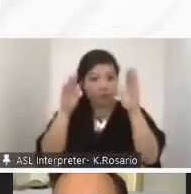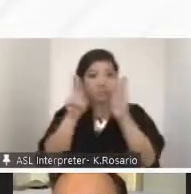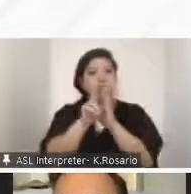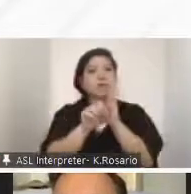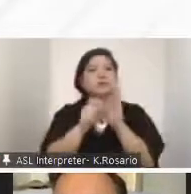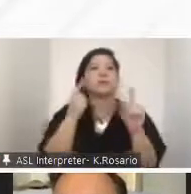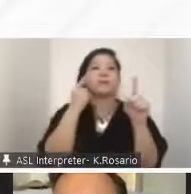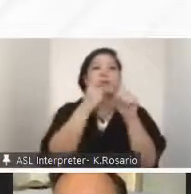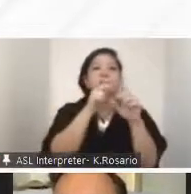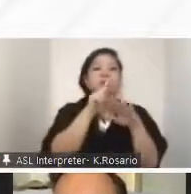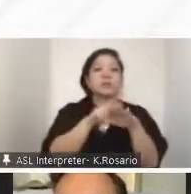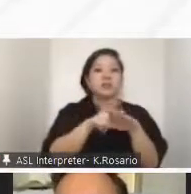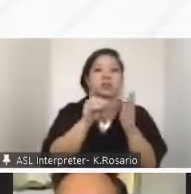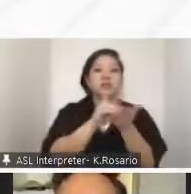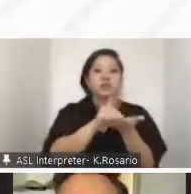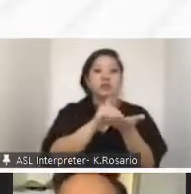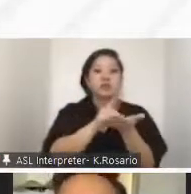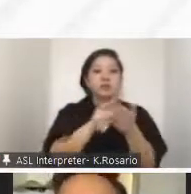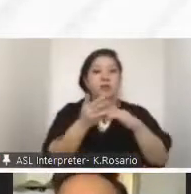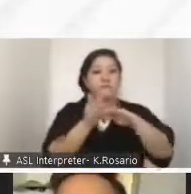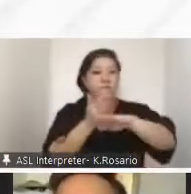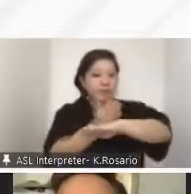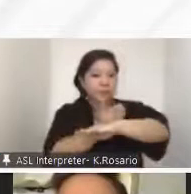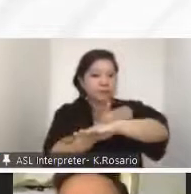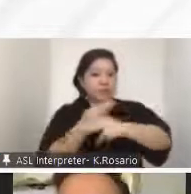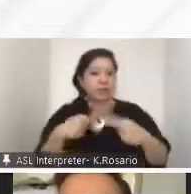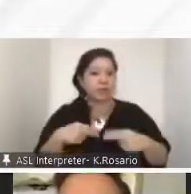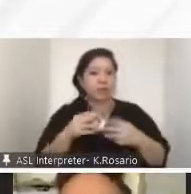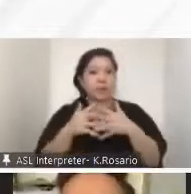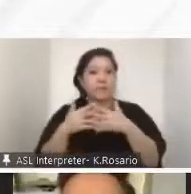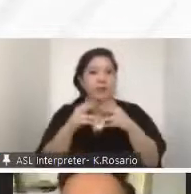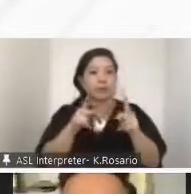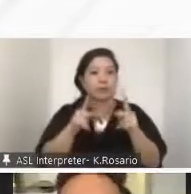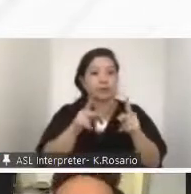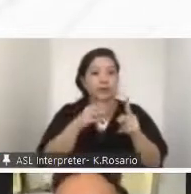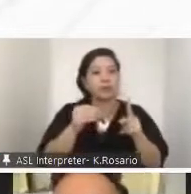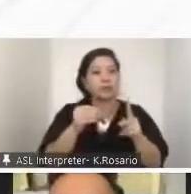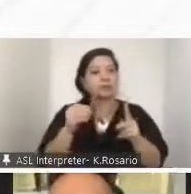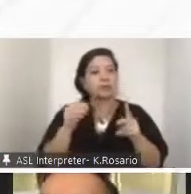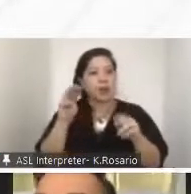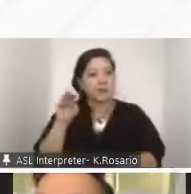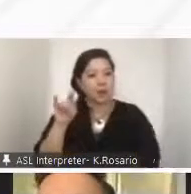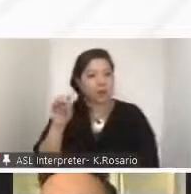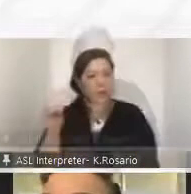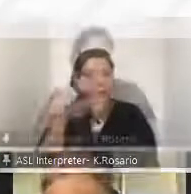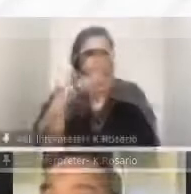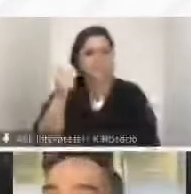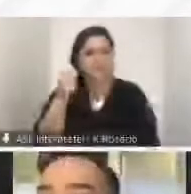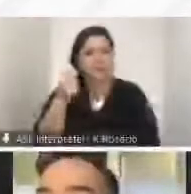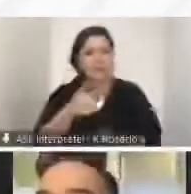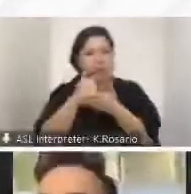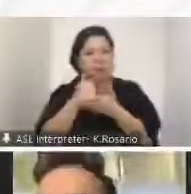the nation's doctor is to advance the health of the American people. And his motto is better health through better